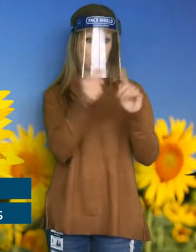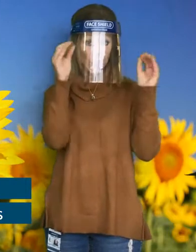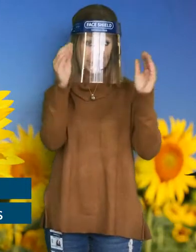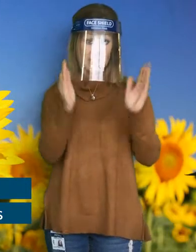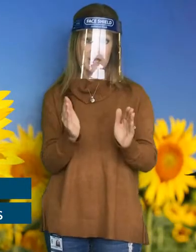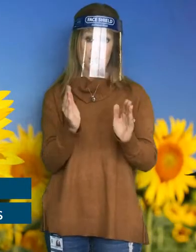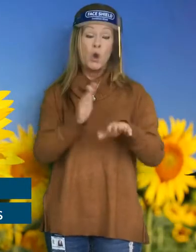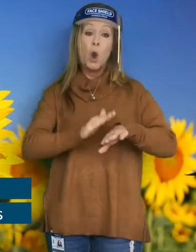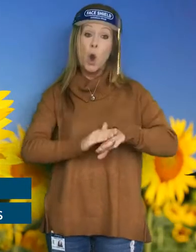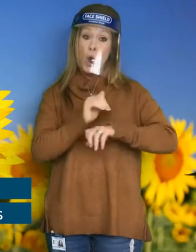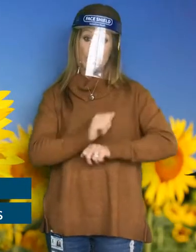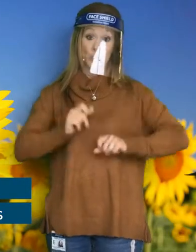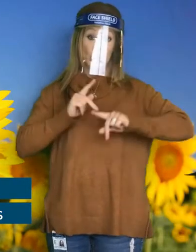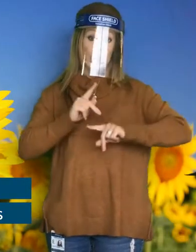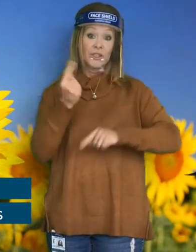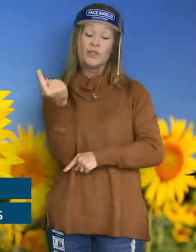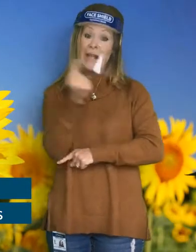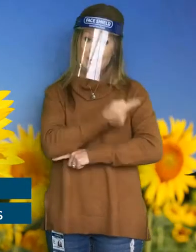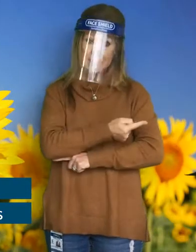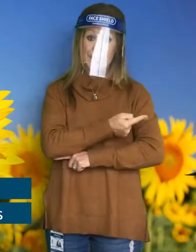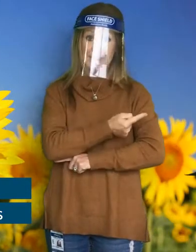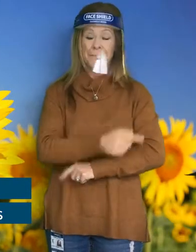teachers on Appreciation Day.